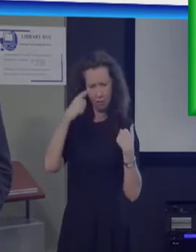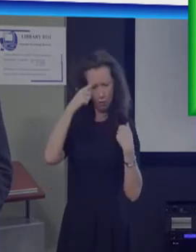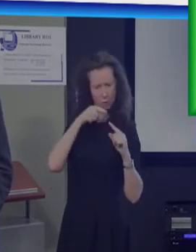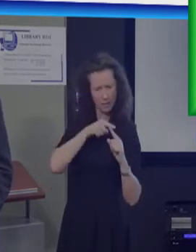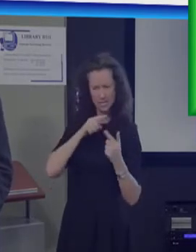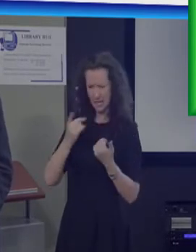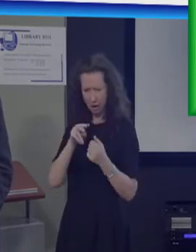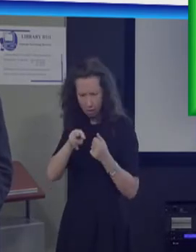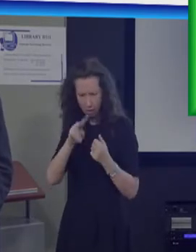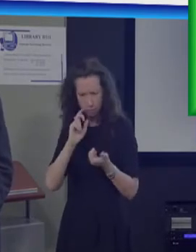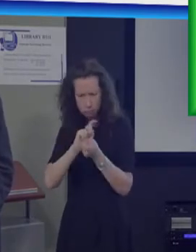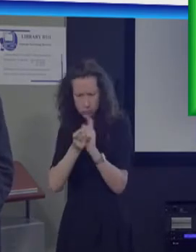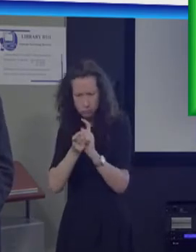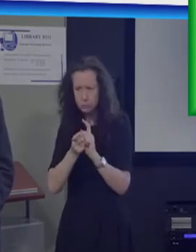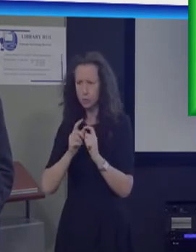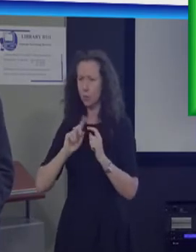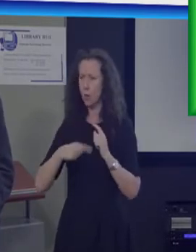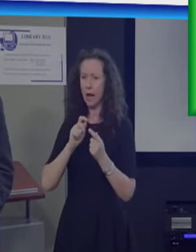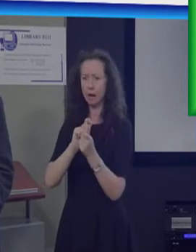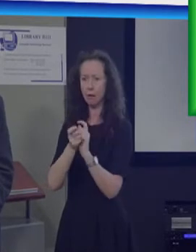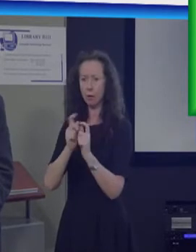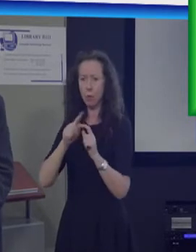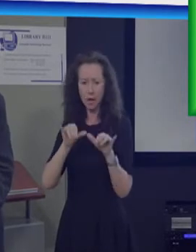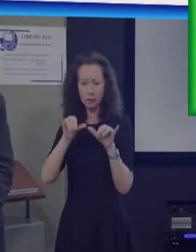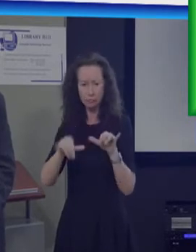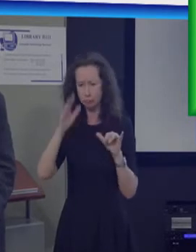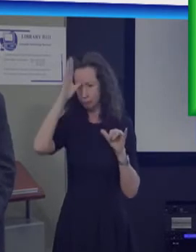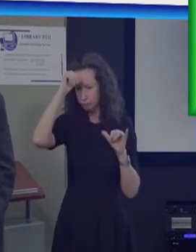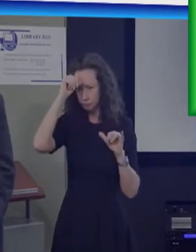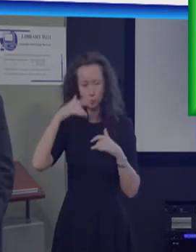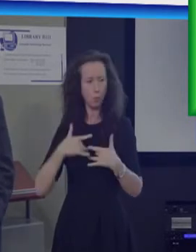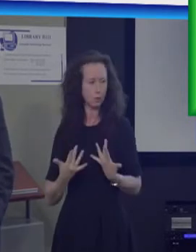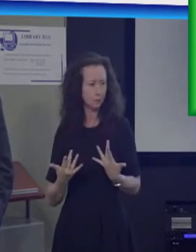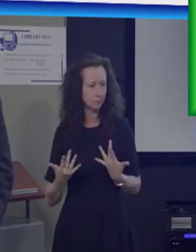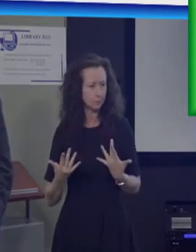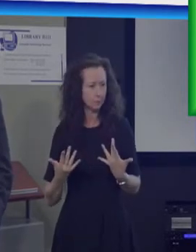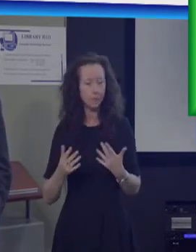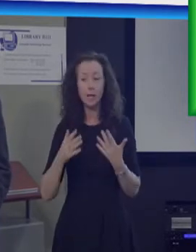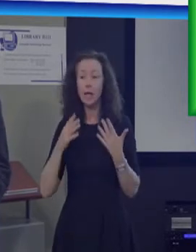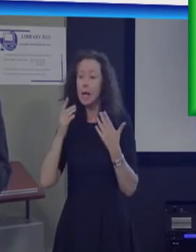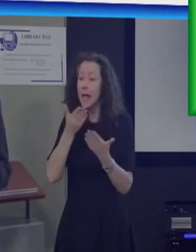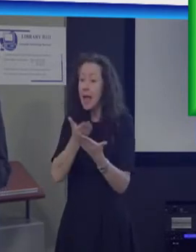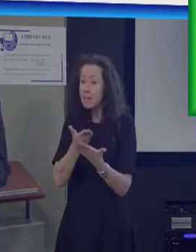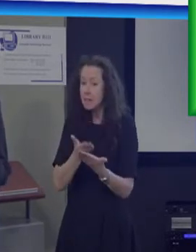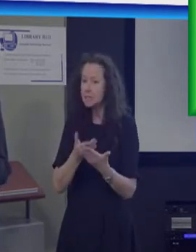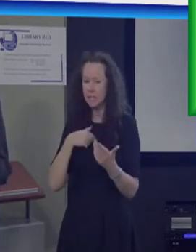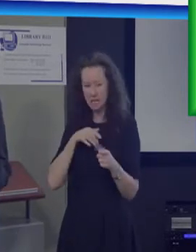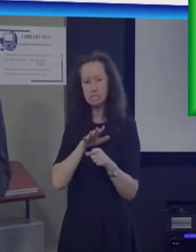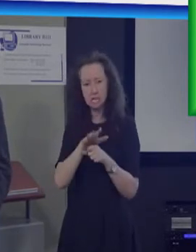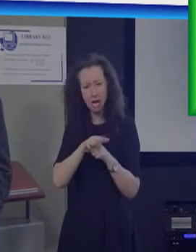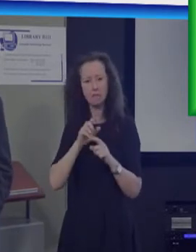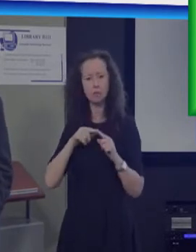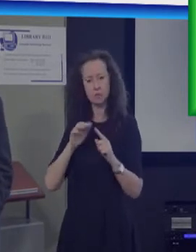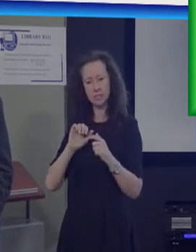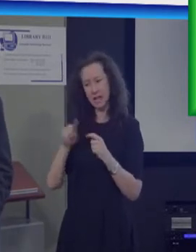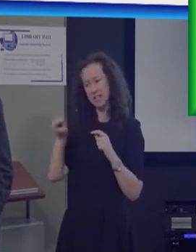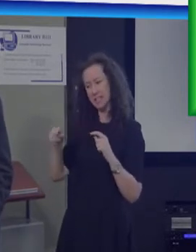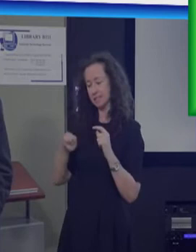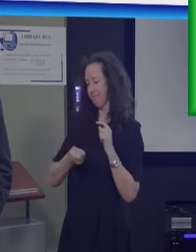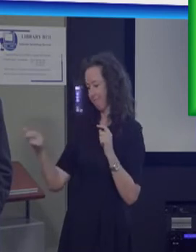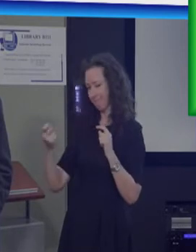them. When is evidence sufficient to rule out alternative hypotheses? And when is the evidence kind of equivocal?